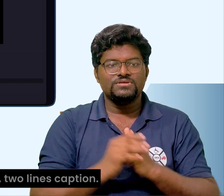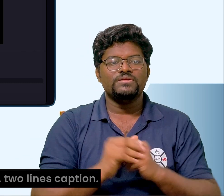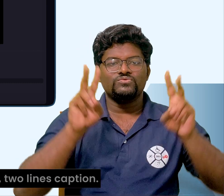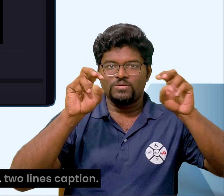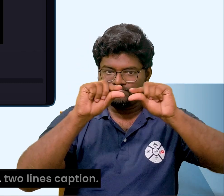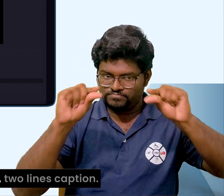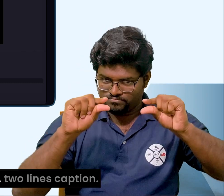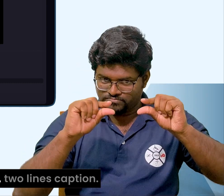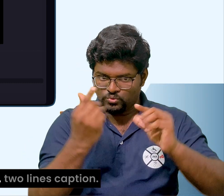Title,